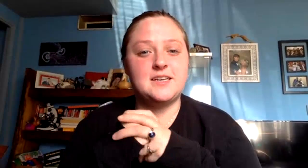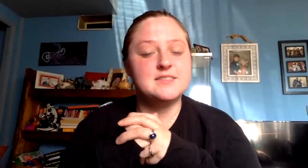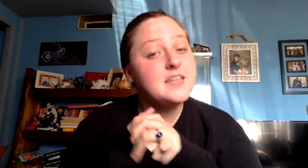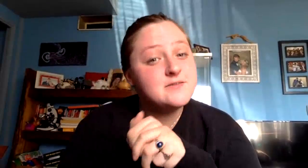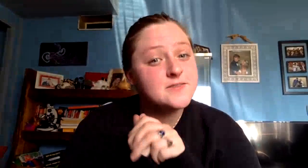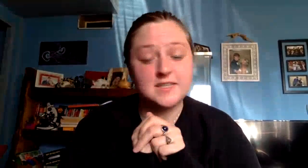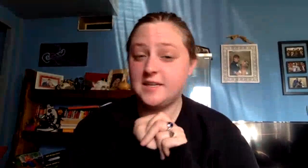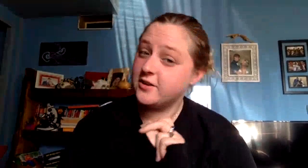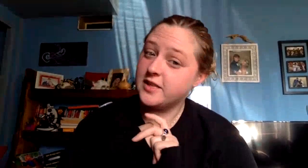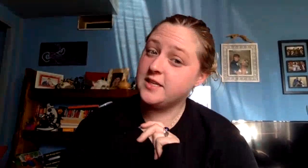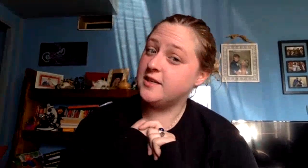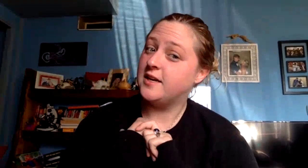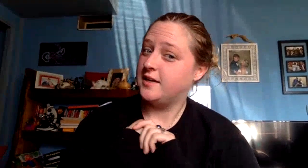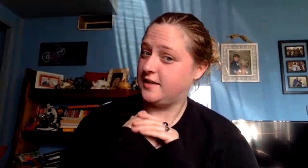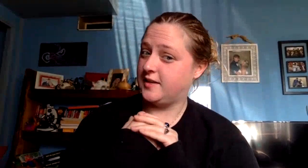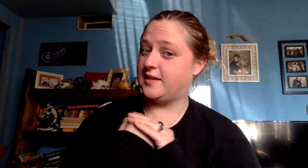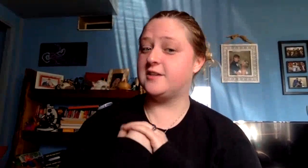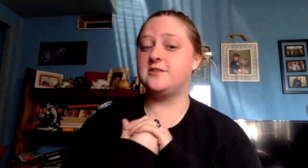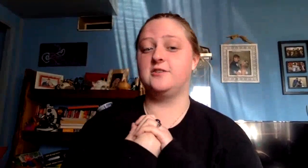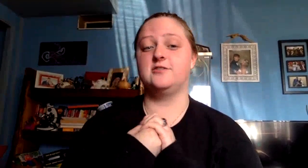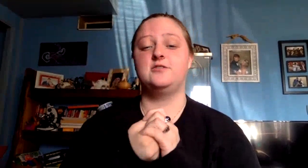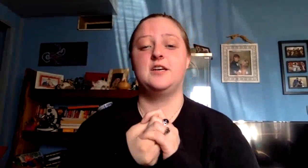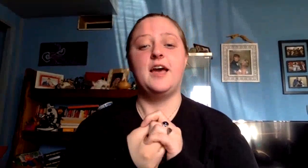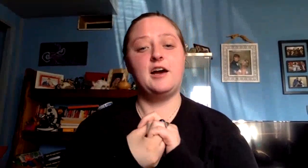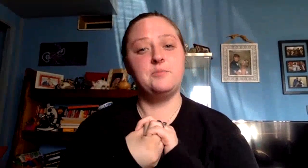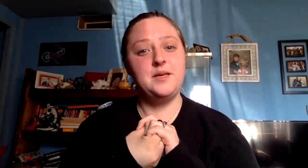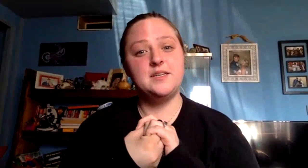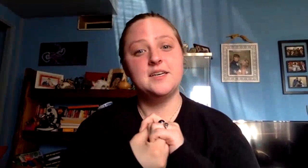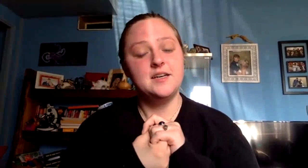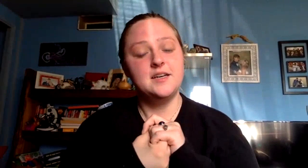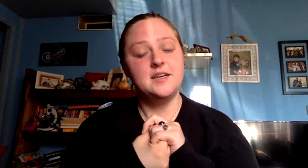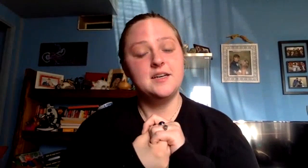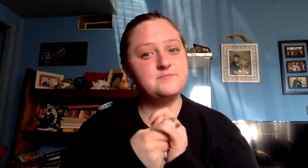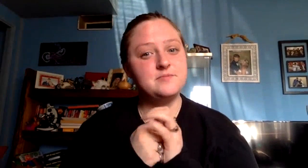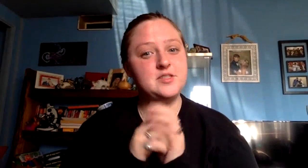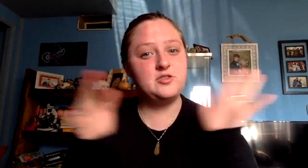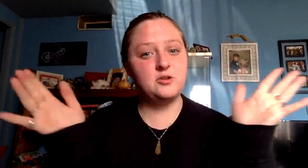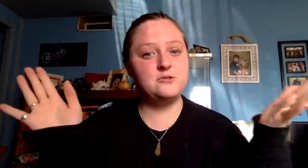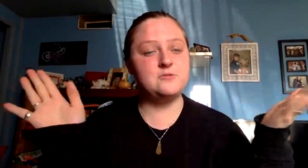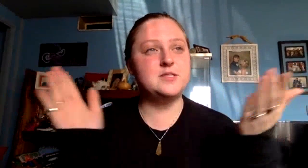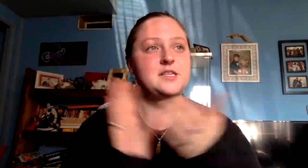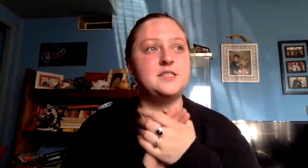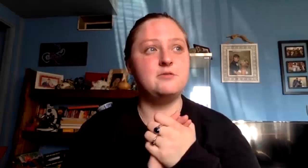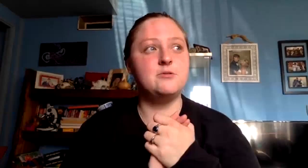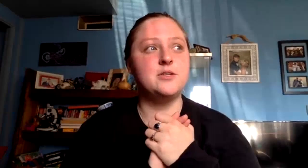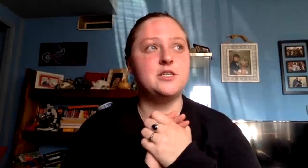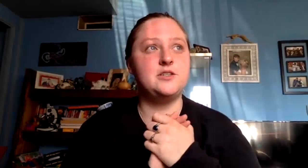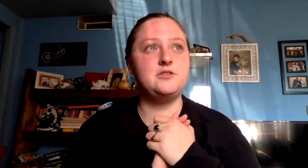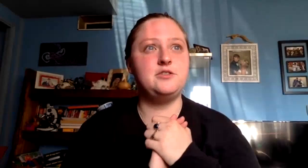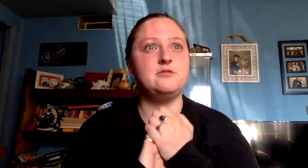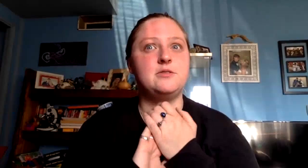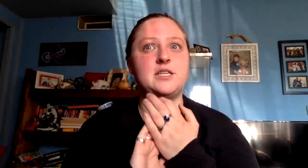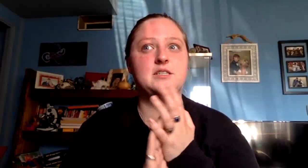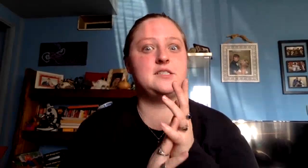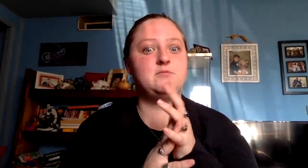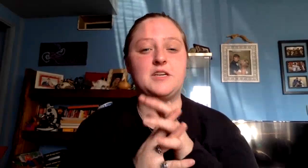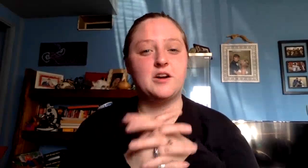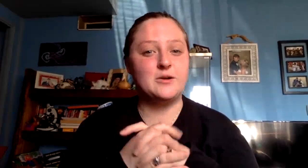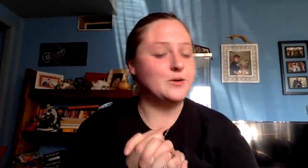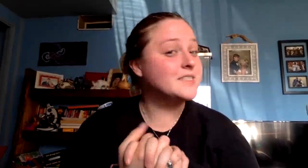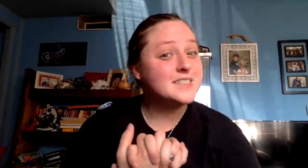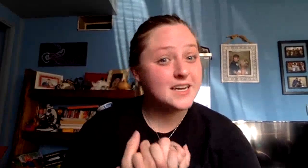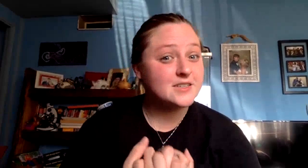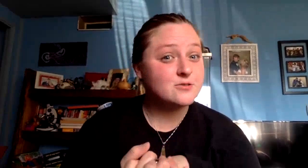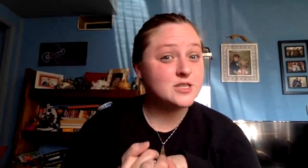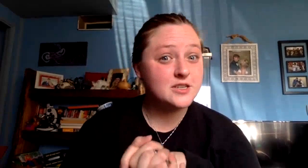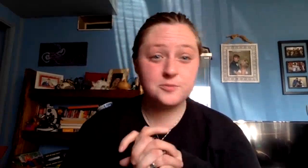are staying safe and healthy and are happy. So today what we're gonna do is we